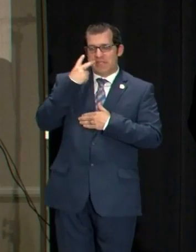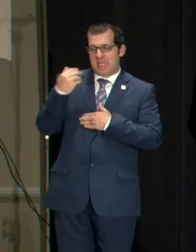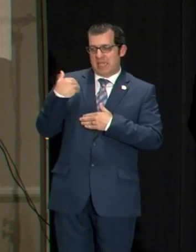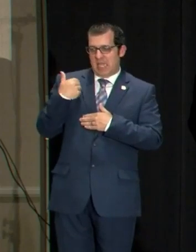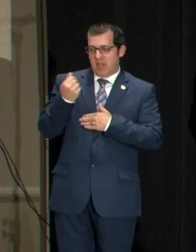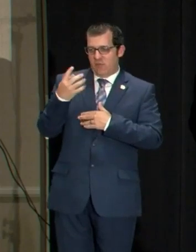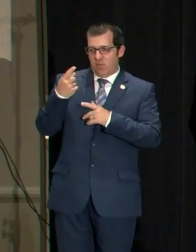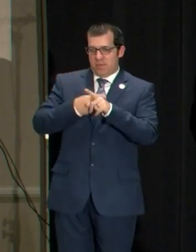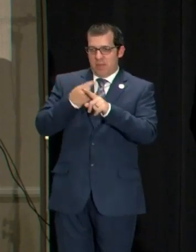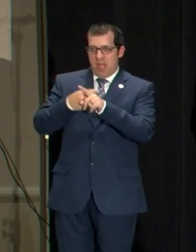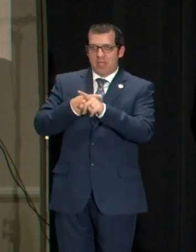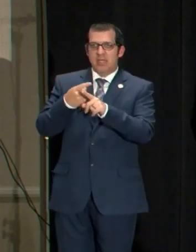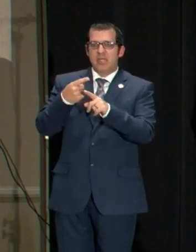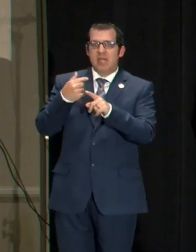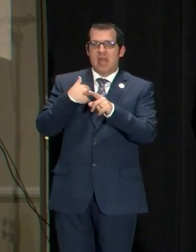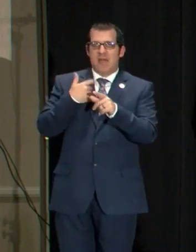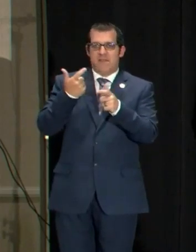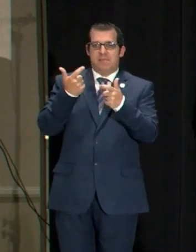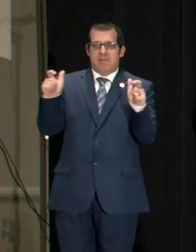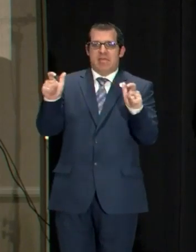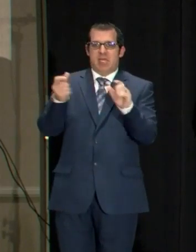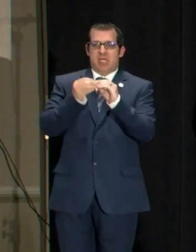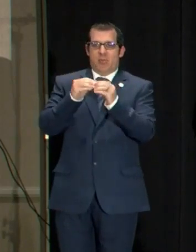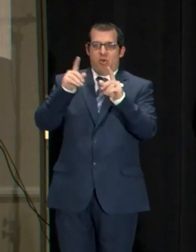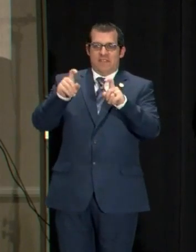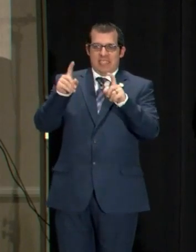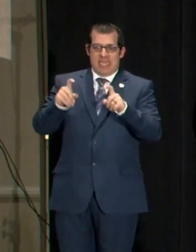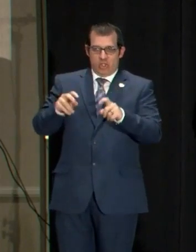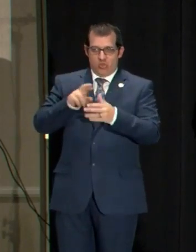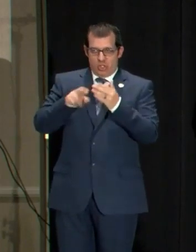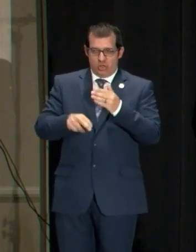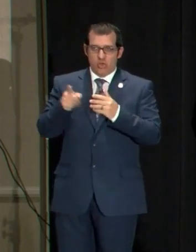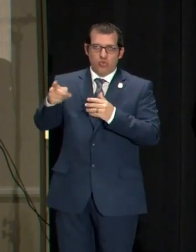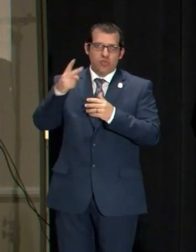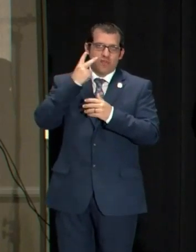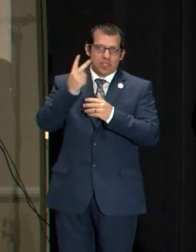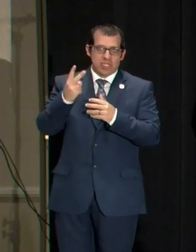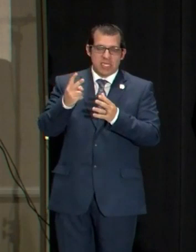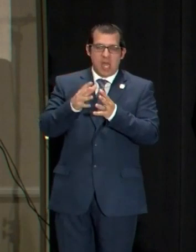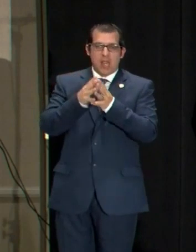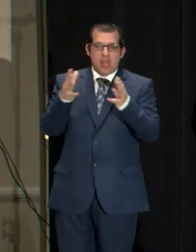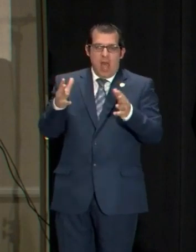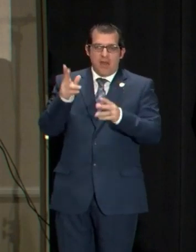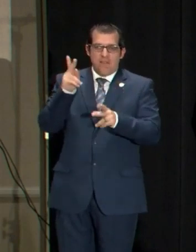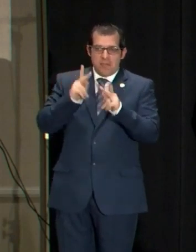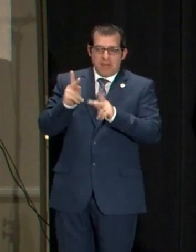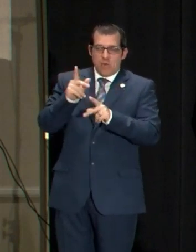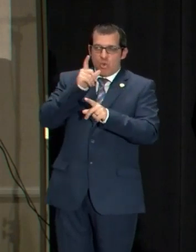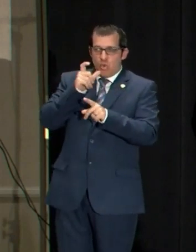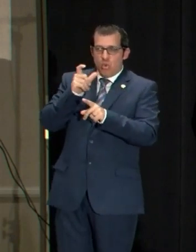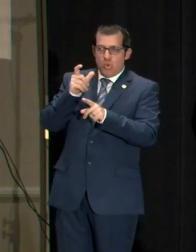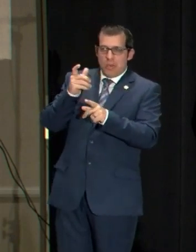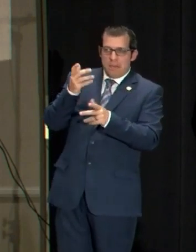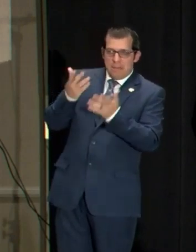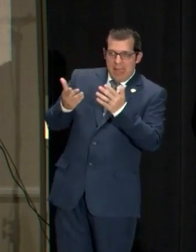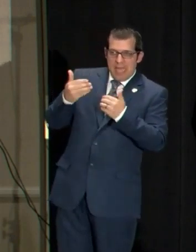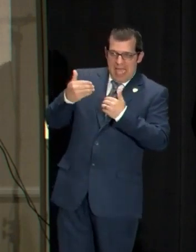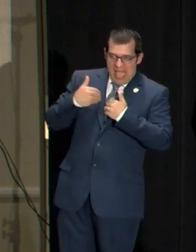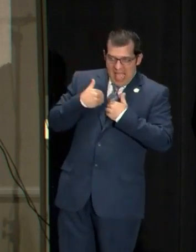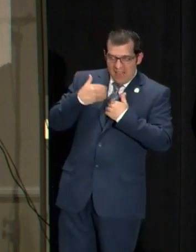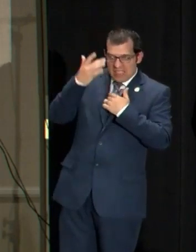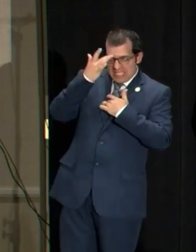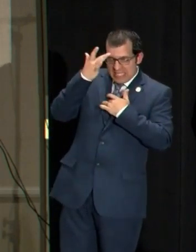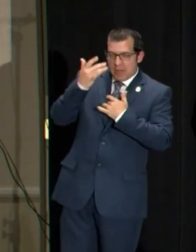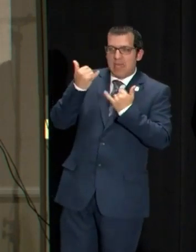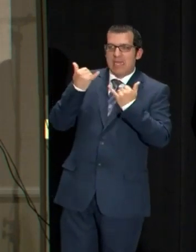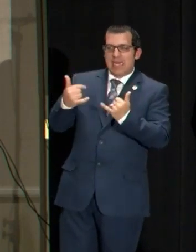couple of months when we've got big batches of test results coming in, you've seen a lot of asymptomatic cases in there. Now that we've got a